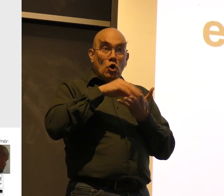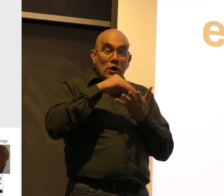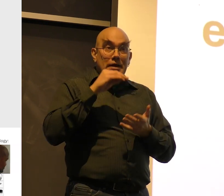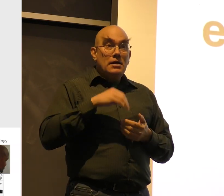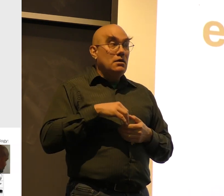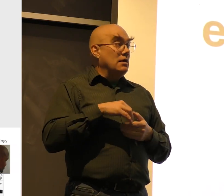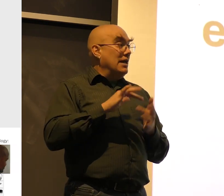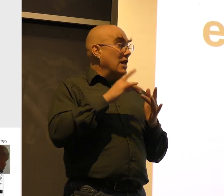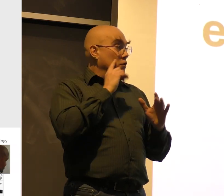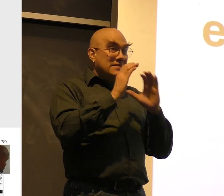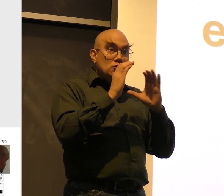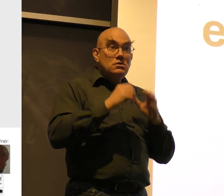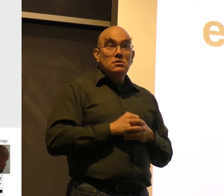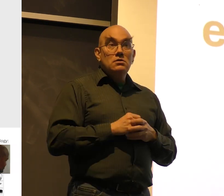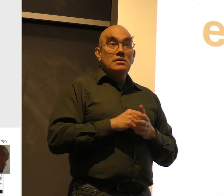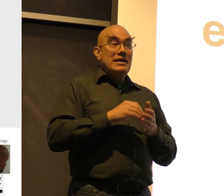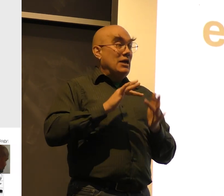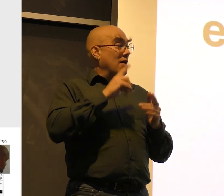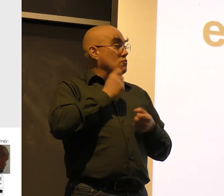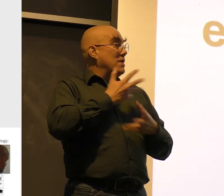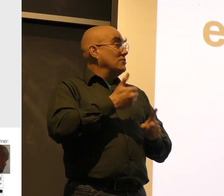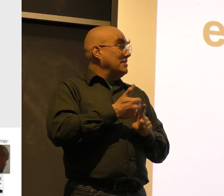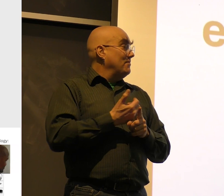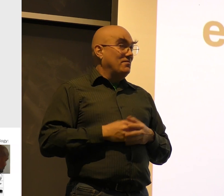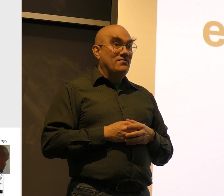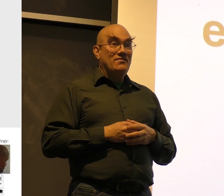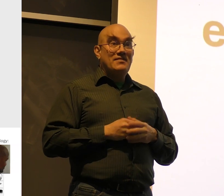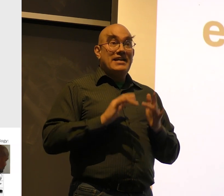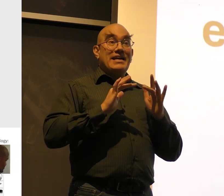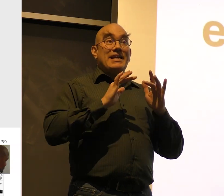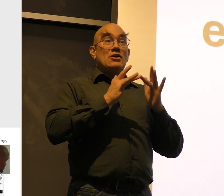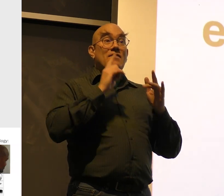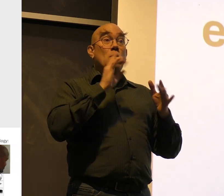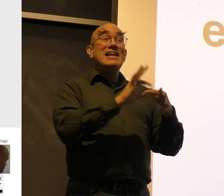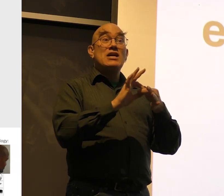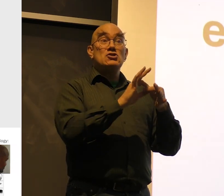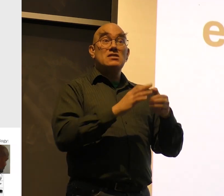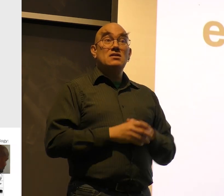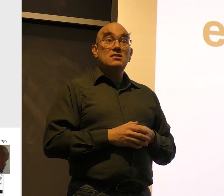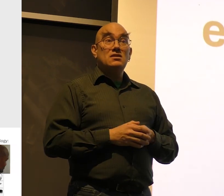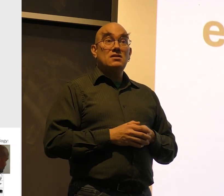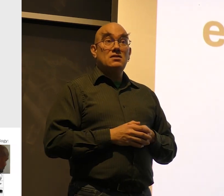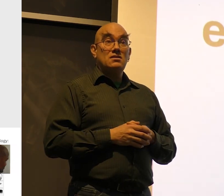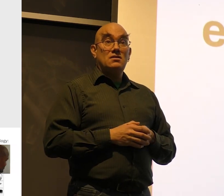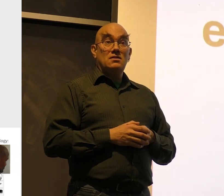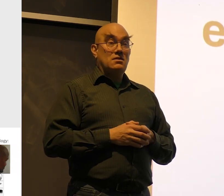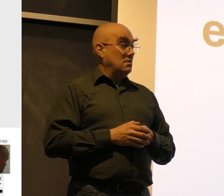information, we learn, we communicate, we can express ourselves. The internet is for building those connections.